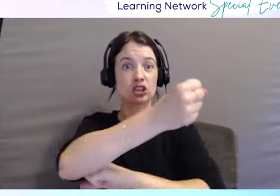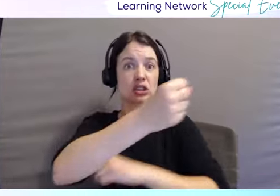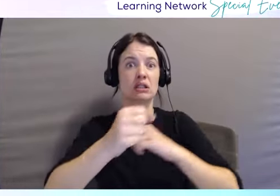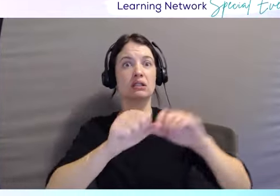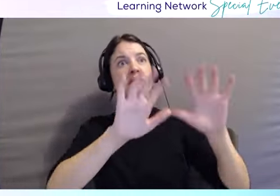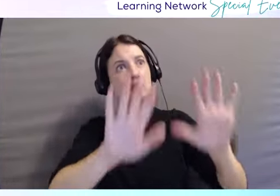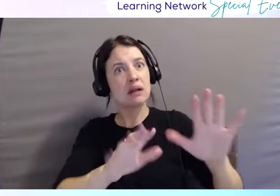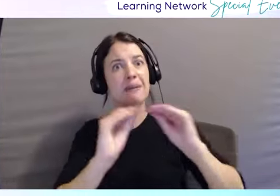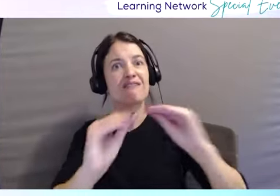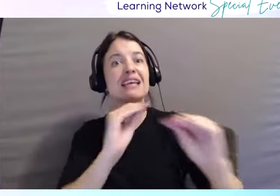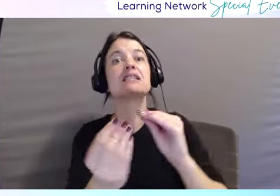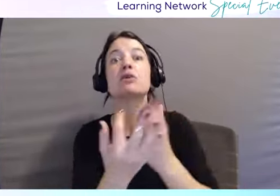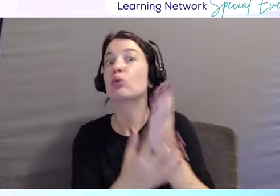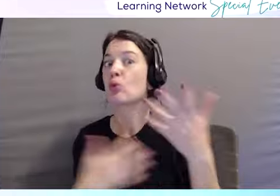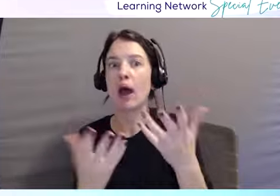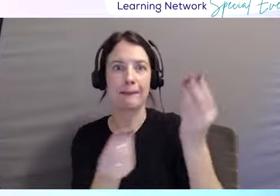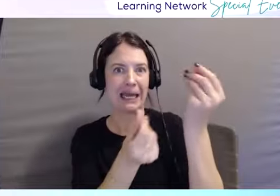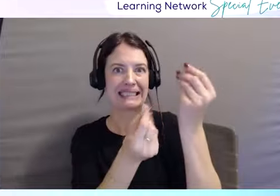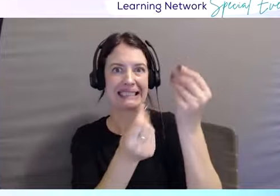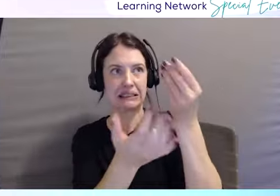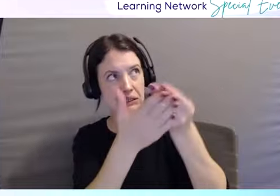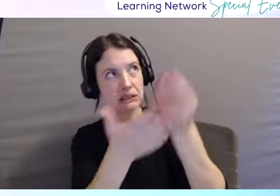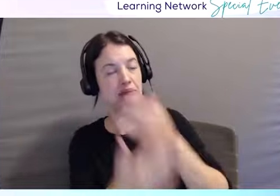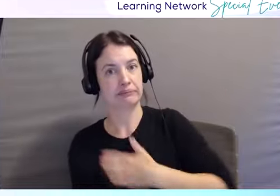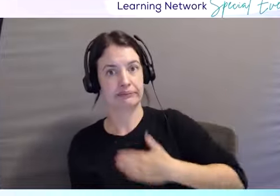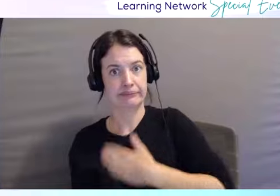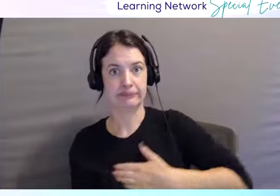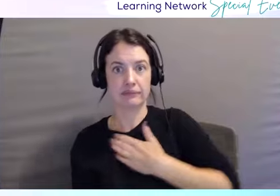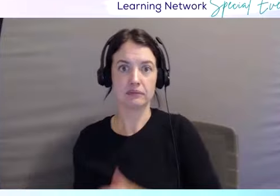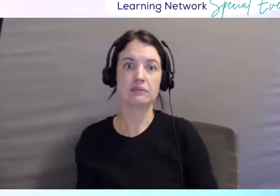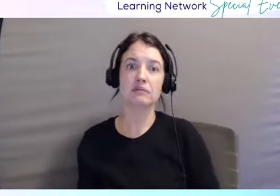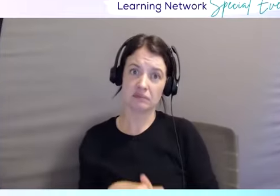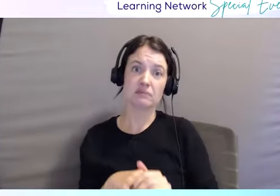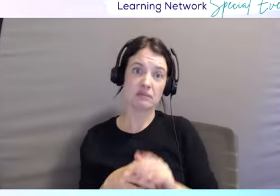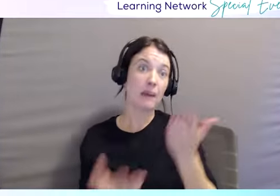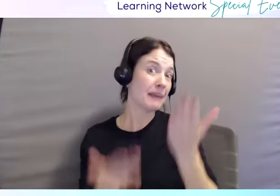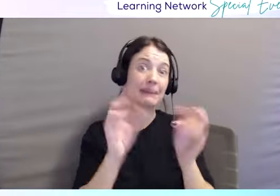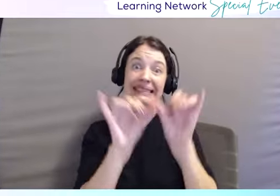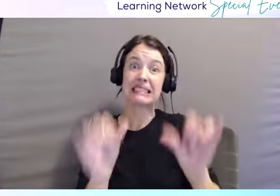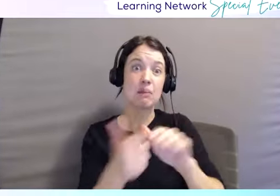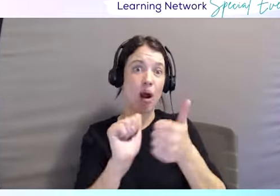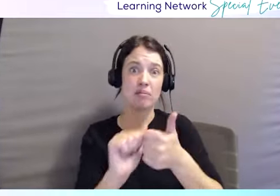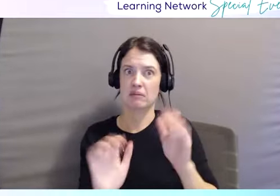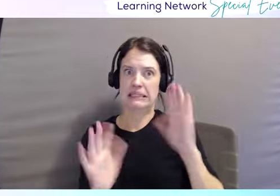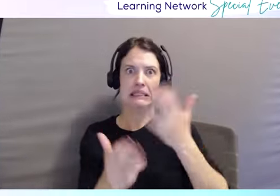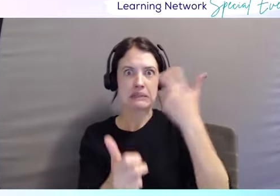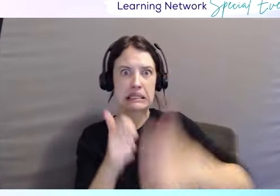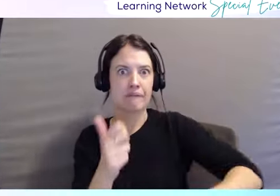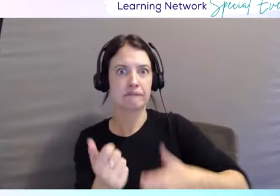The issues here look big and hard to address, but any of you who are listening who might be involved in policy work